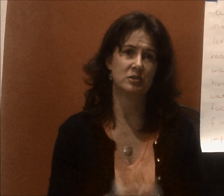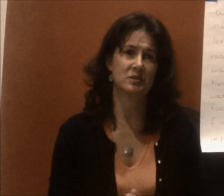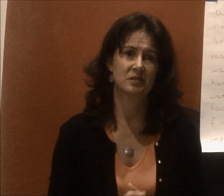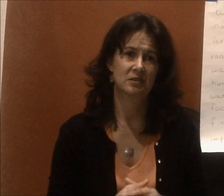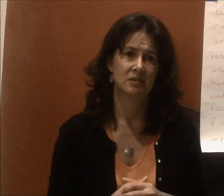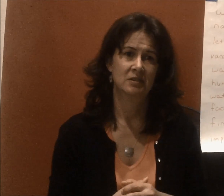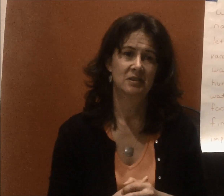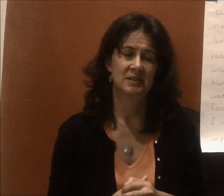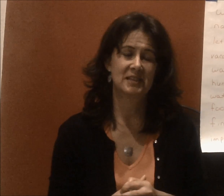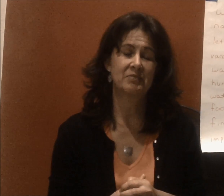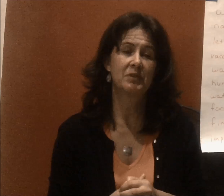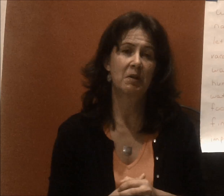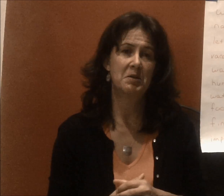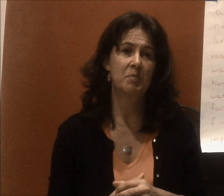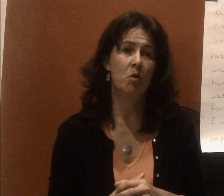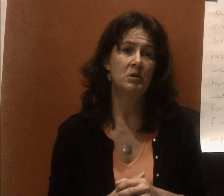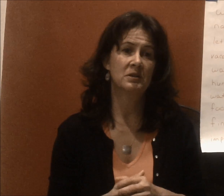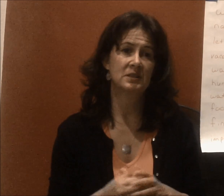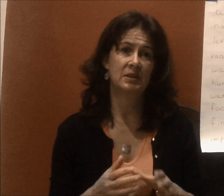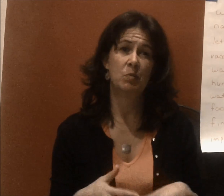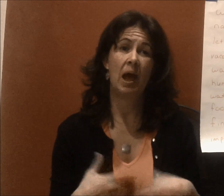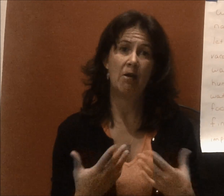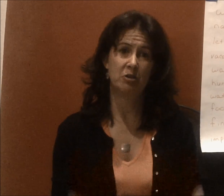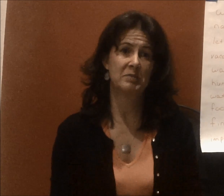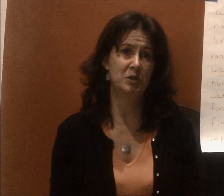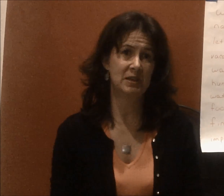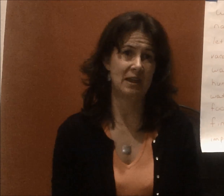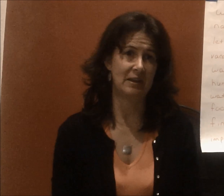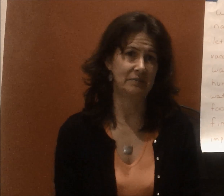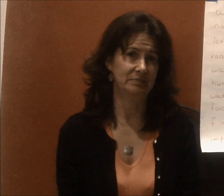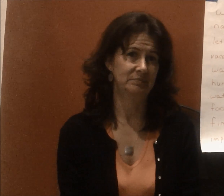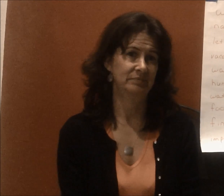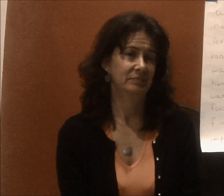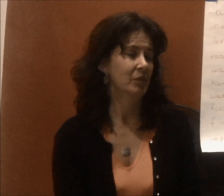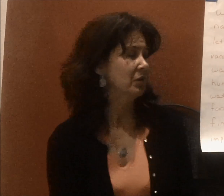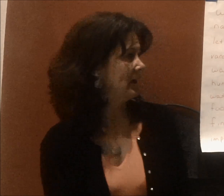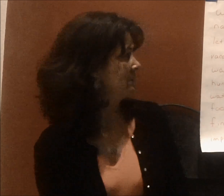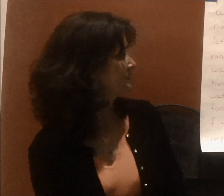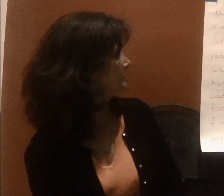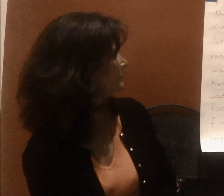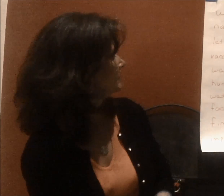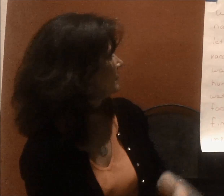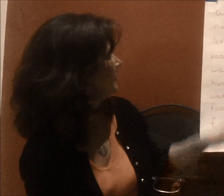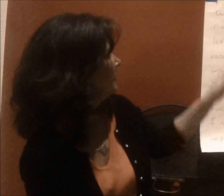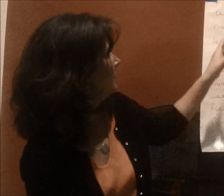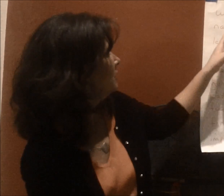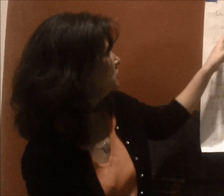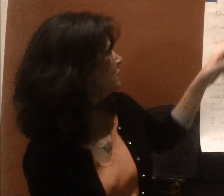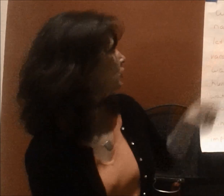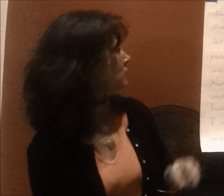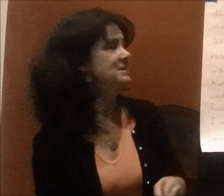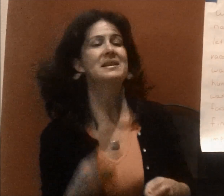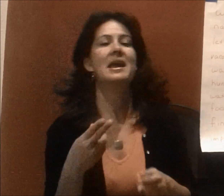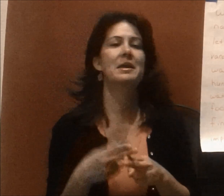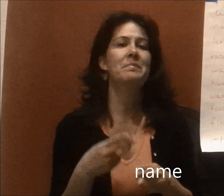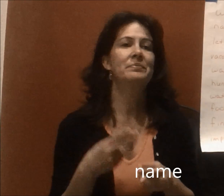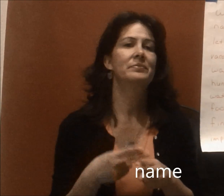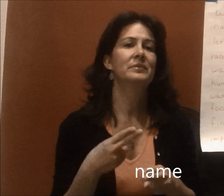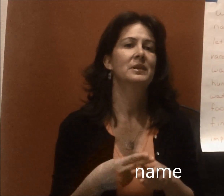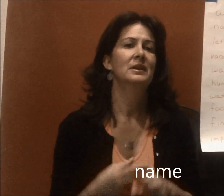expressions, because that's very important in how you're communicating. Okay? So you've learned name.